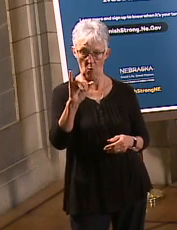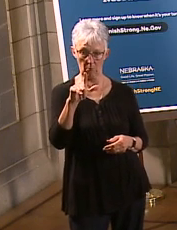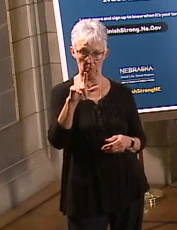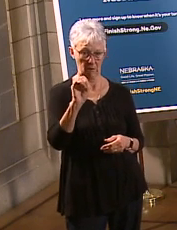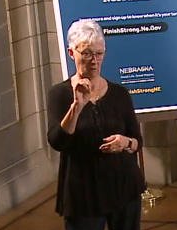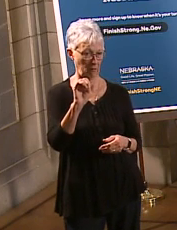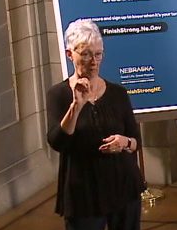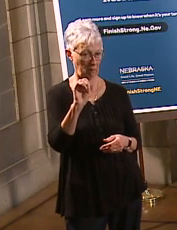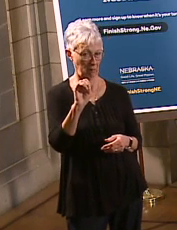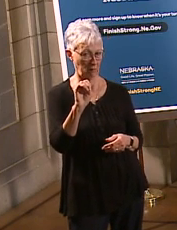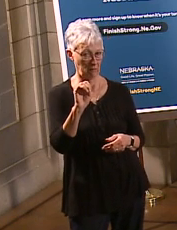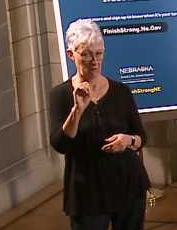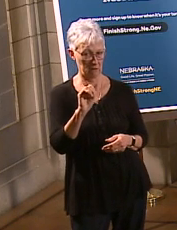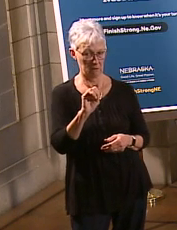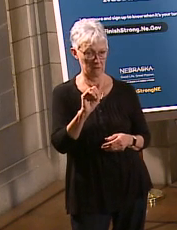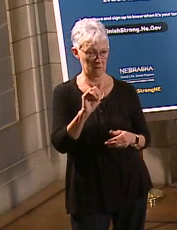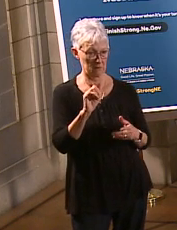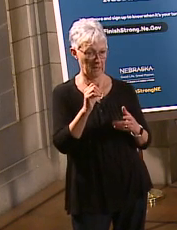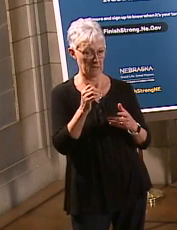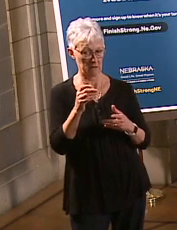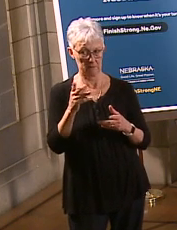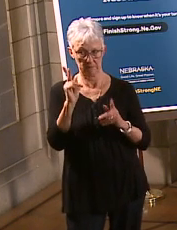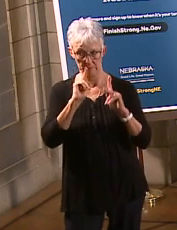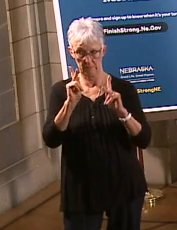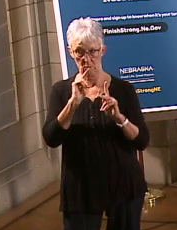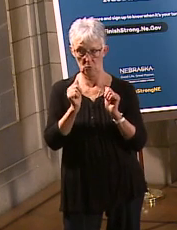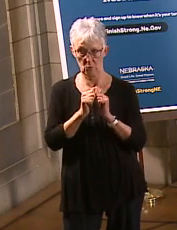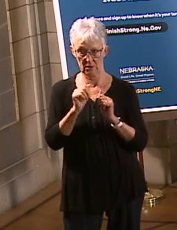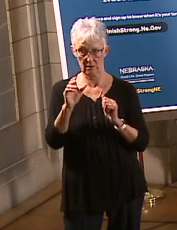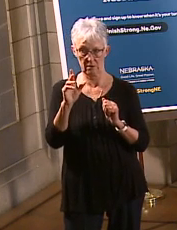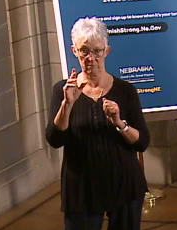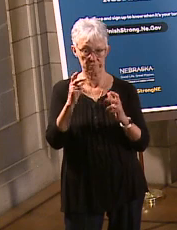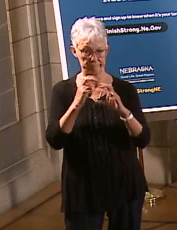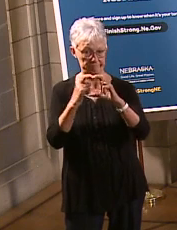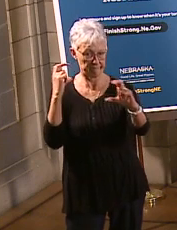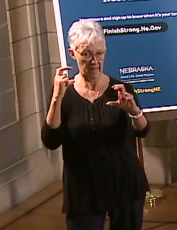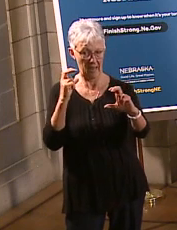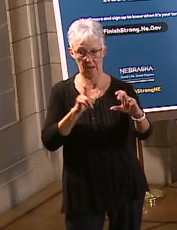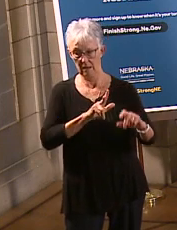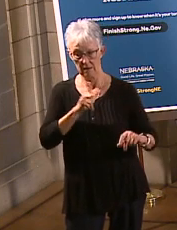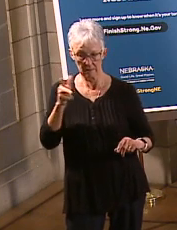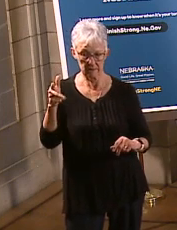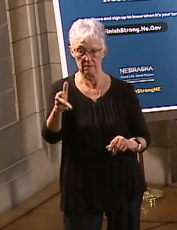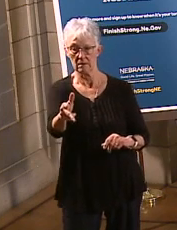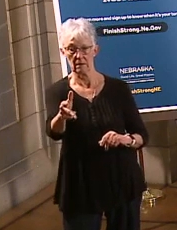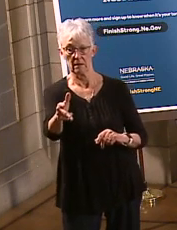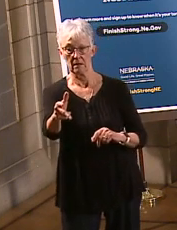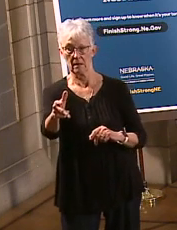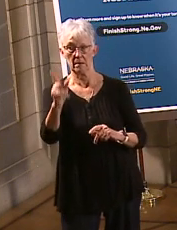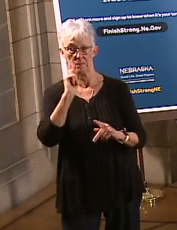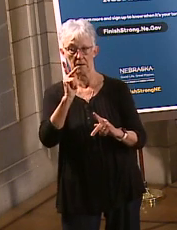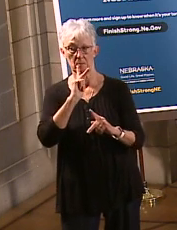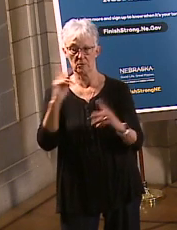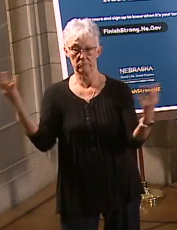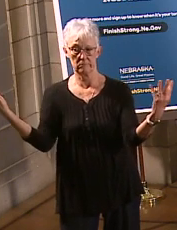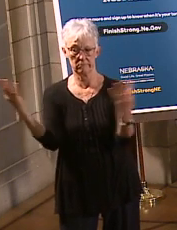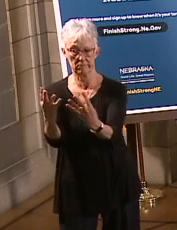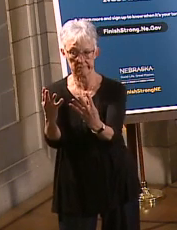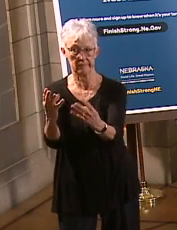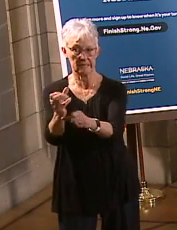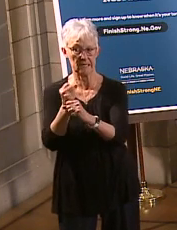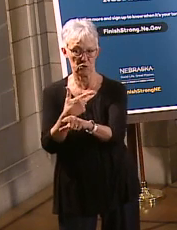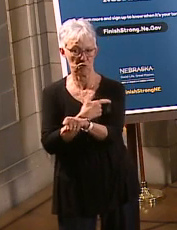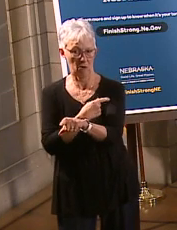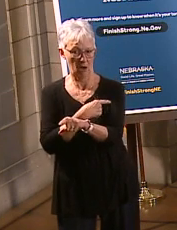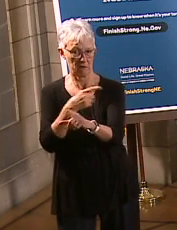So the question is, do we think we're going to have mobile units? That certainly may be one of the things that we do. We are talking about additional ways that we're going to be able to